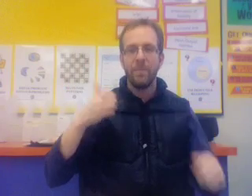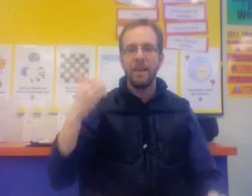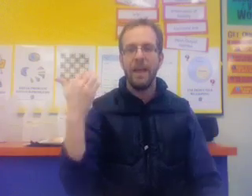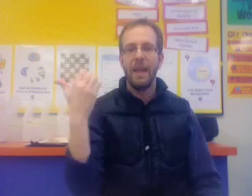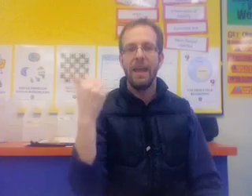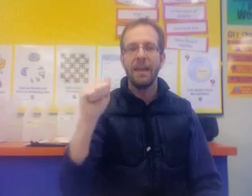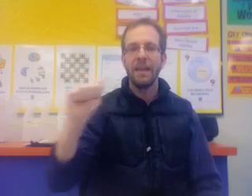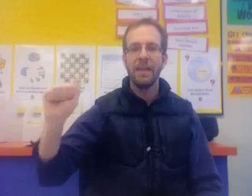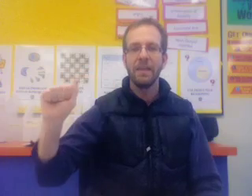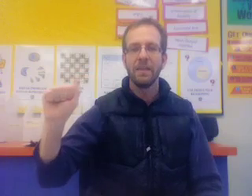been any